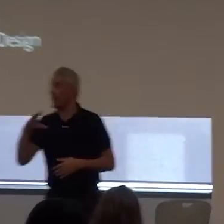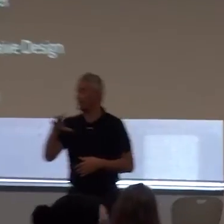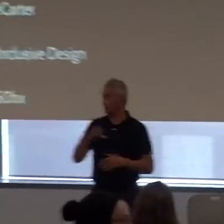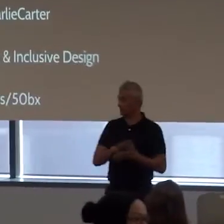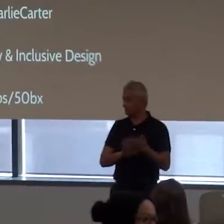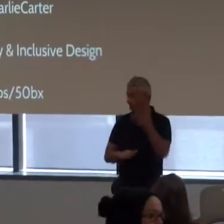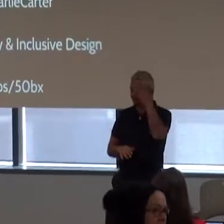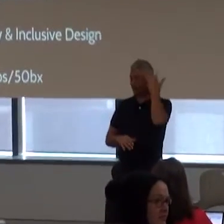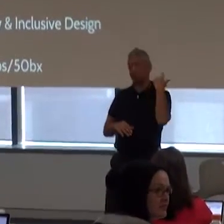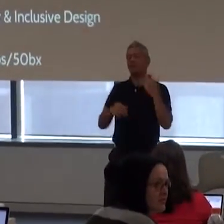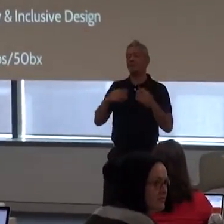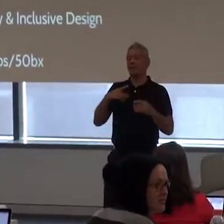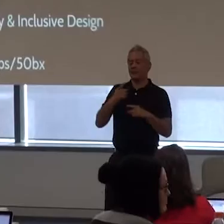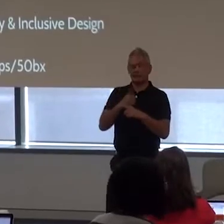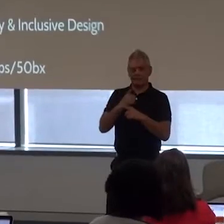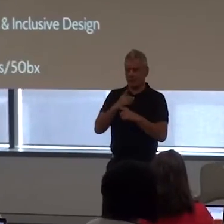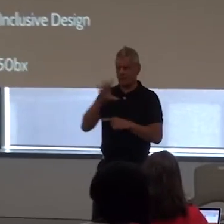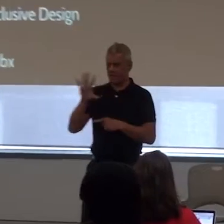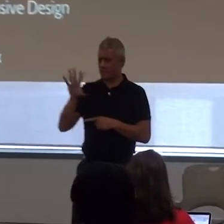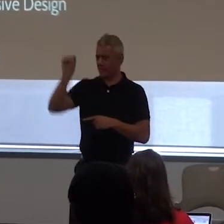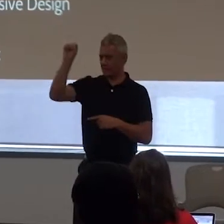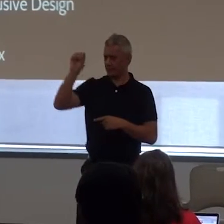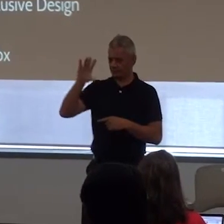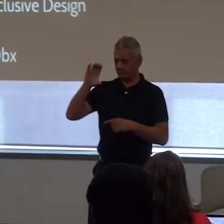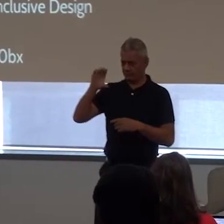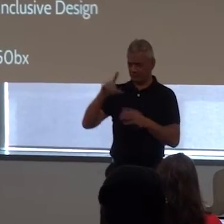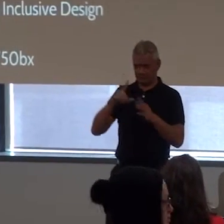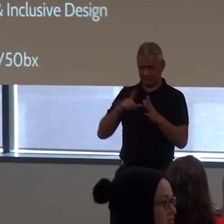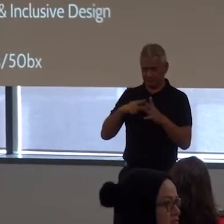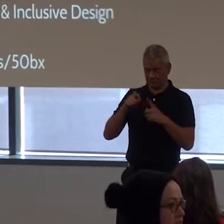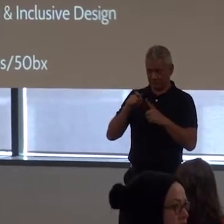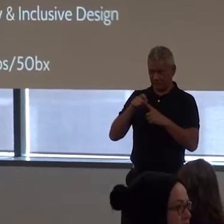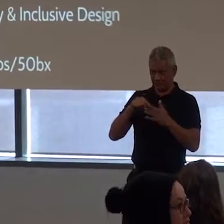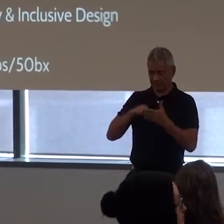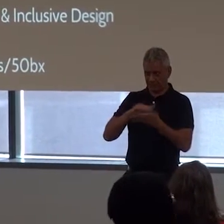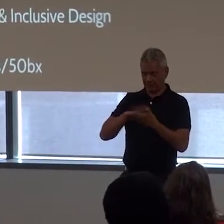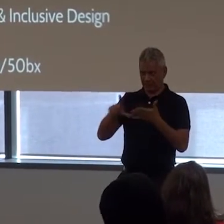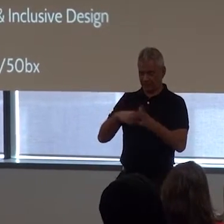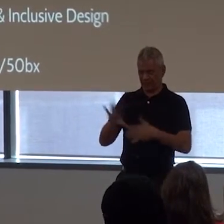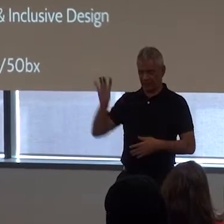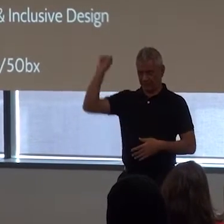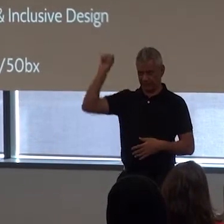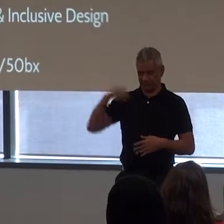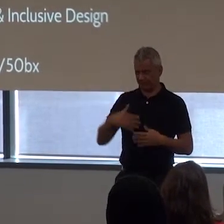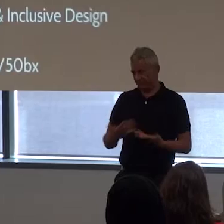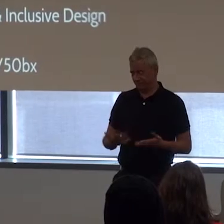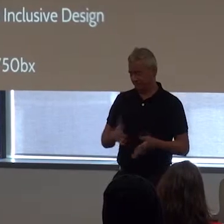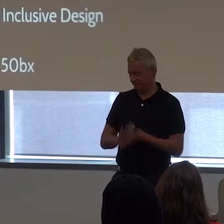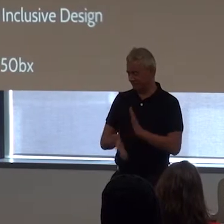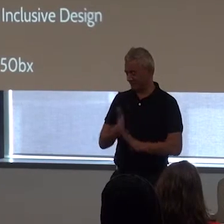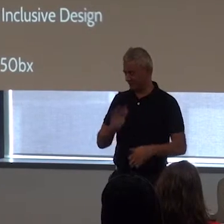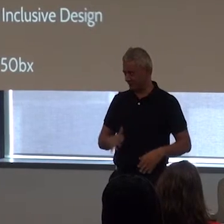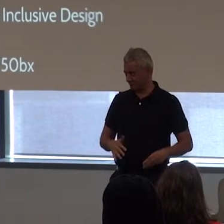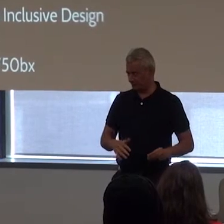Alternatives to captioning? Well, ASL is very good. Is that what you? No, CAPTCHA. Oh, CAPTCHA, sorry. Honeypot